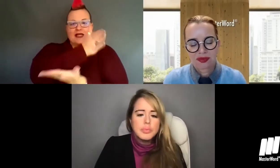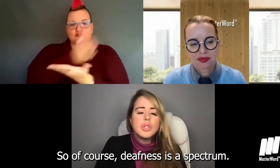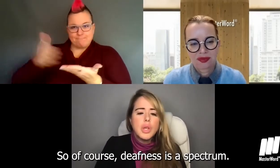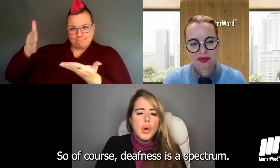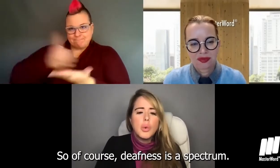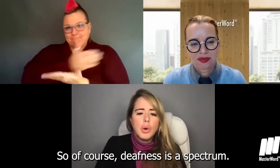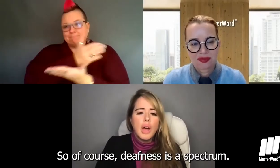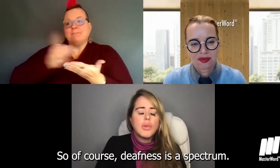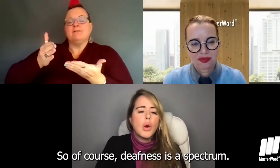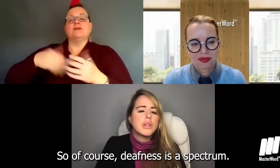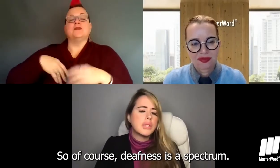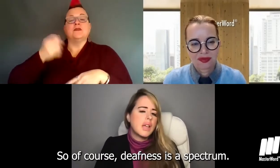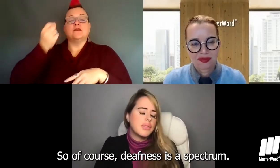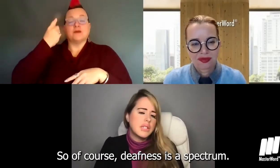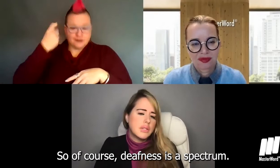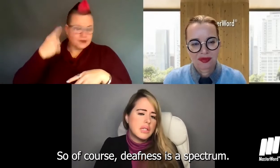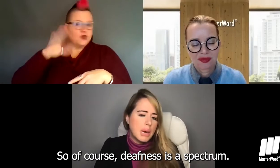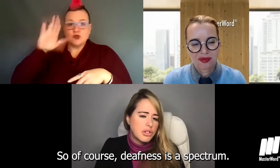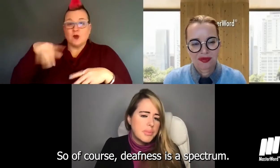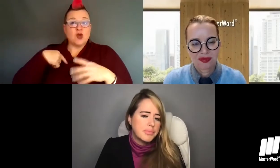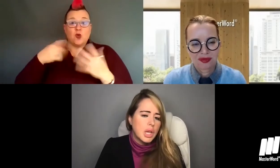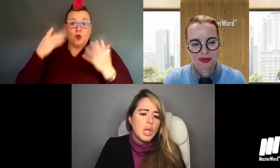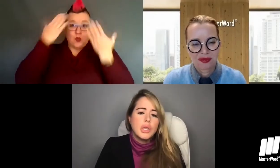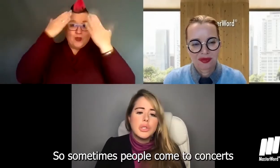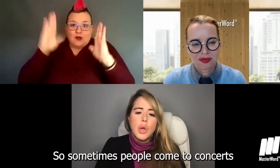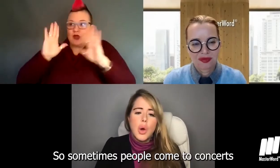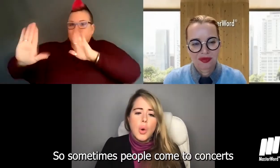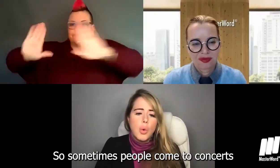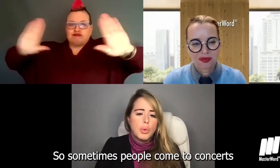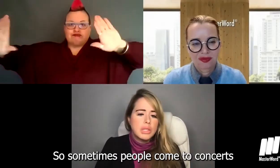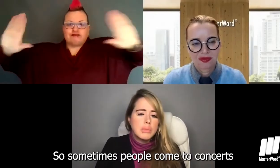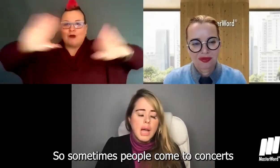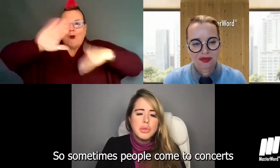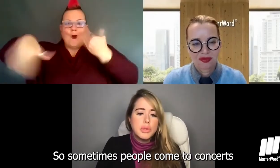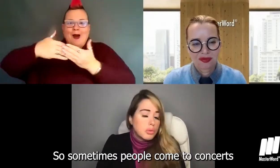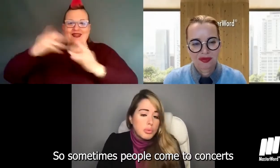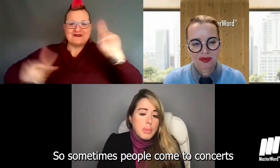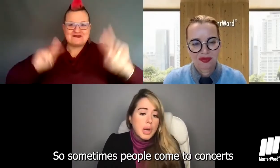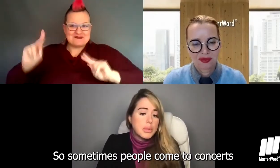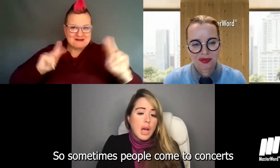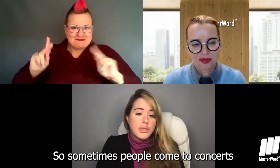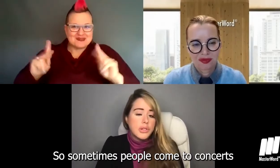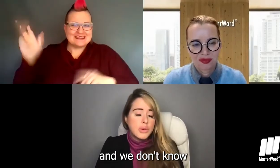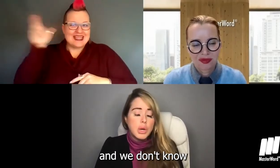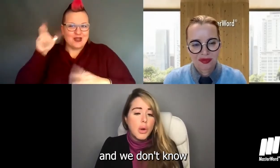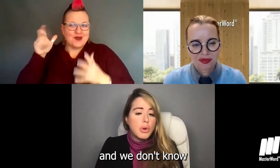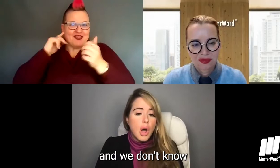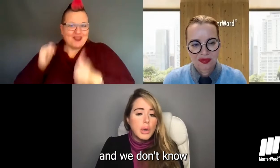So, of course, deafness is a spectrum. So sometimes people come to concerts, and we don't know